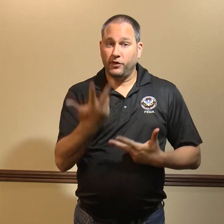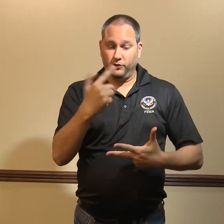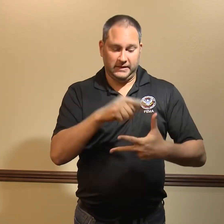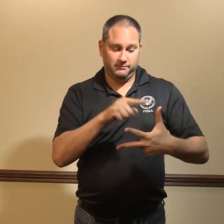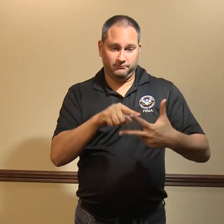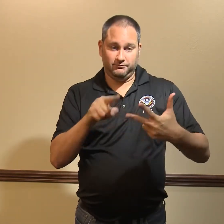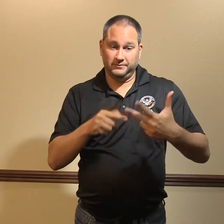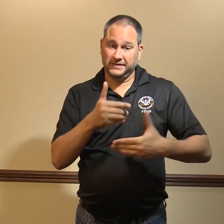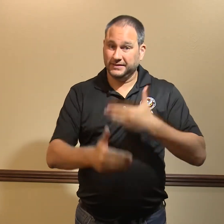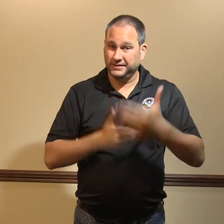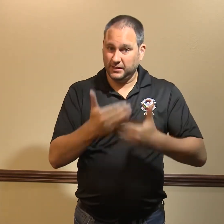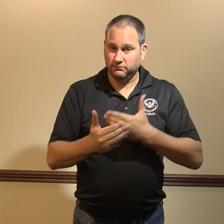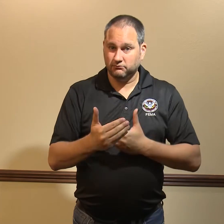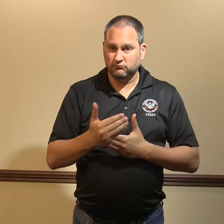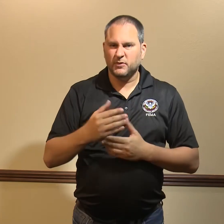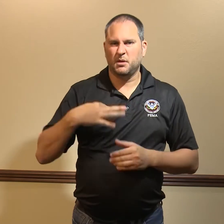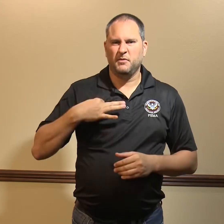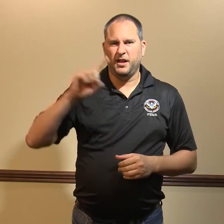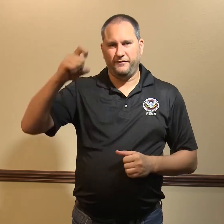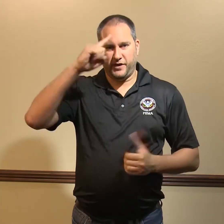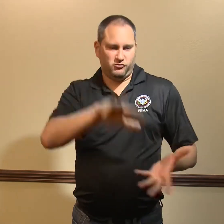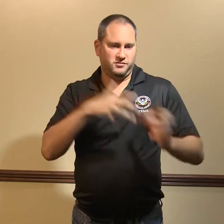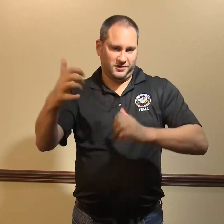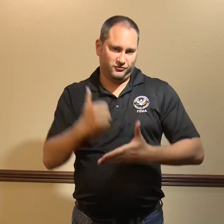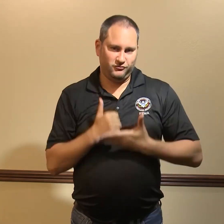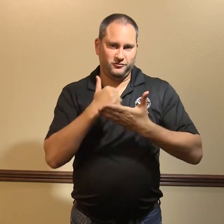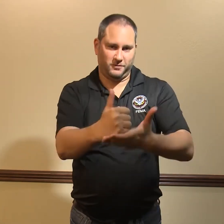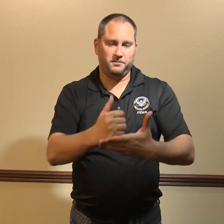Here are 3 steps to follow when applying for federal disaster assistance.